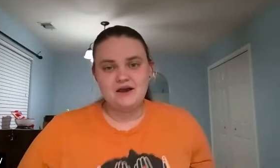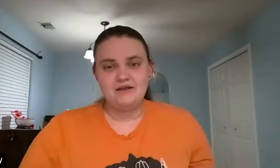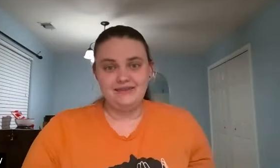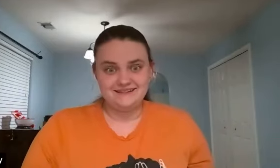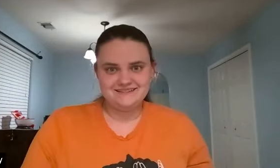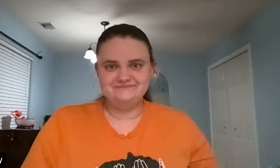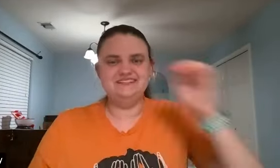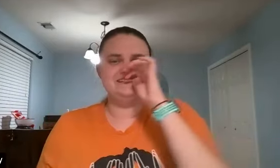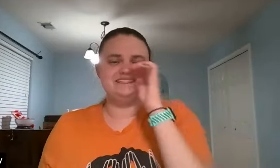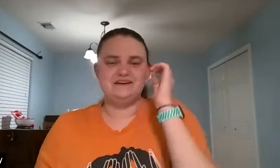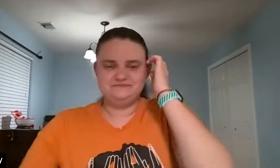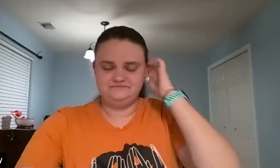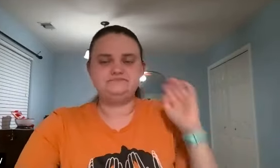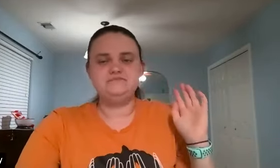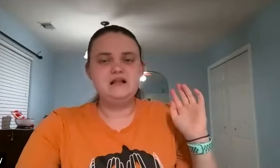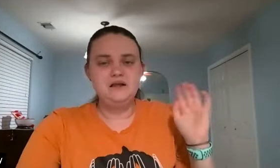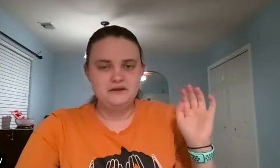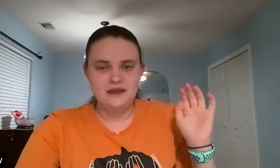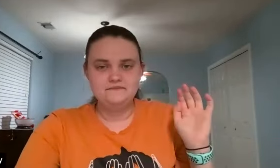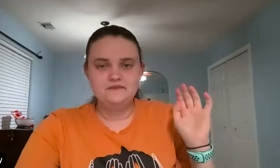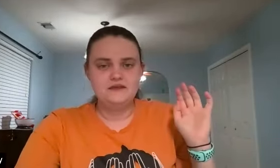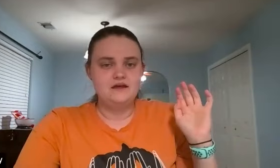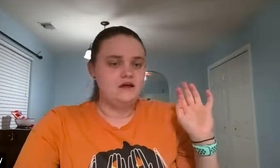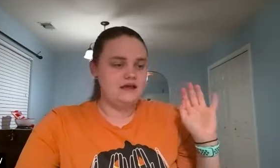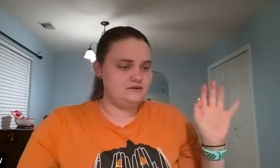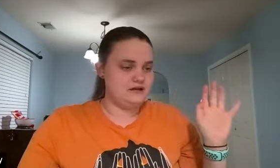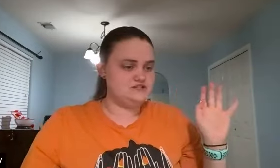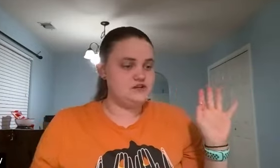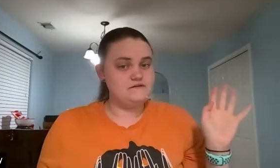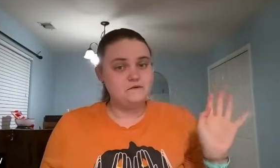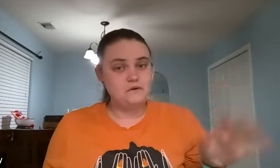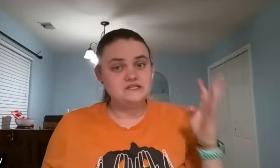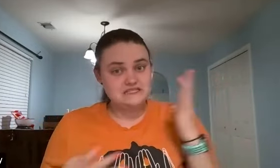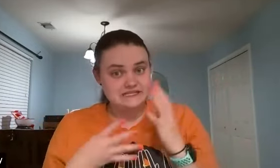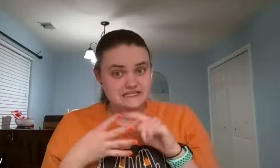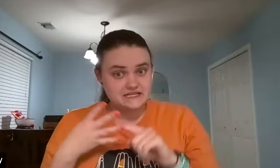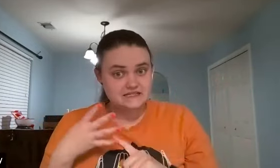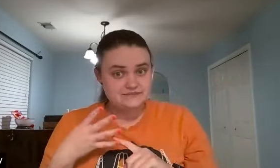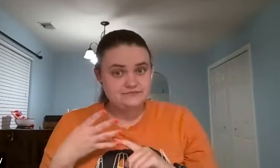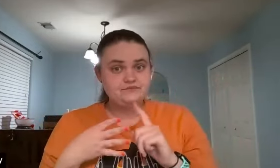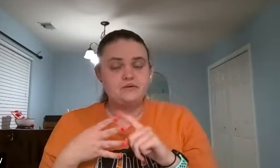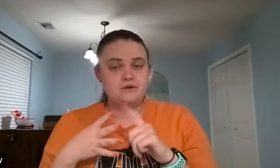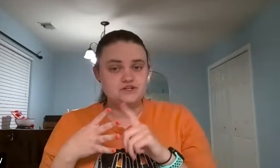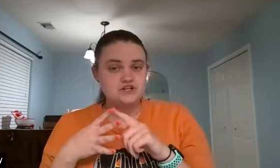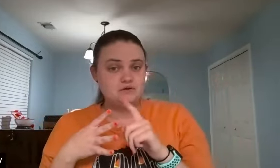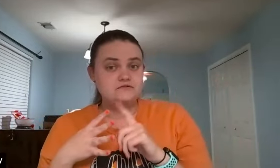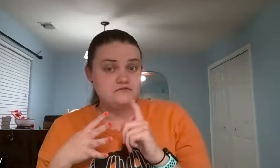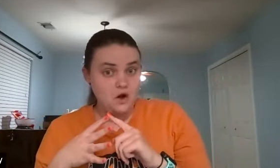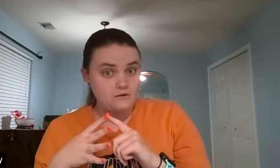about light. So, okay. Anyway, so the 4 seasons, we're going to start with fall